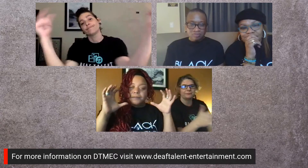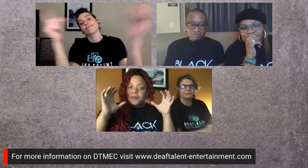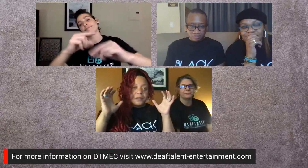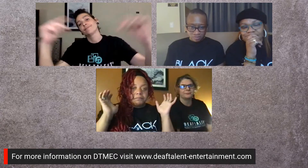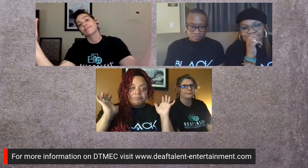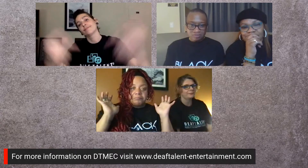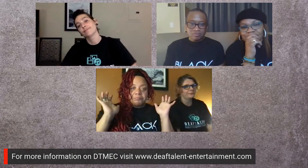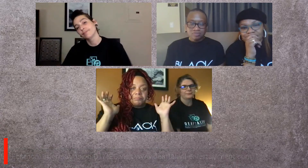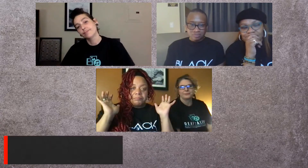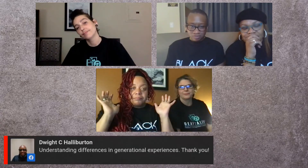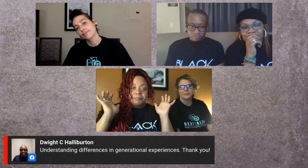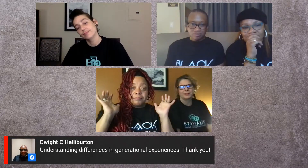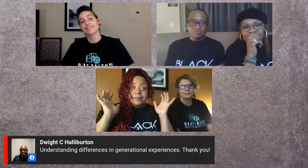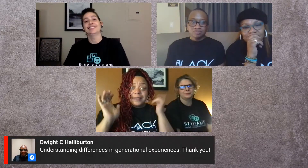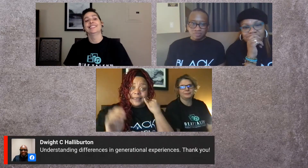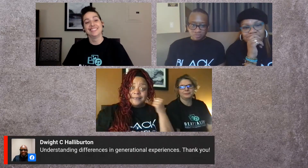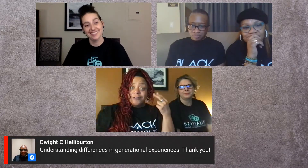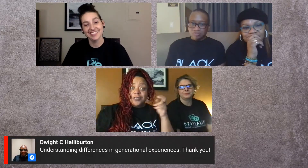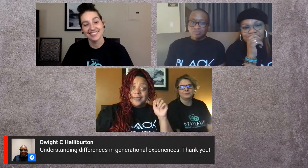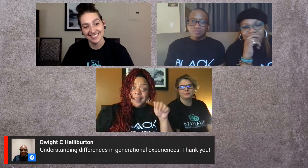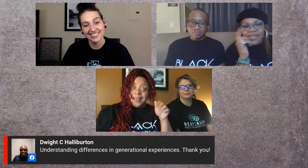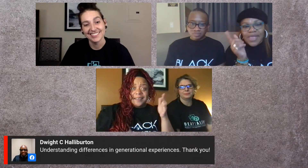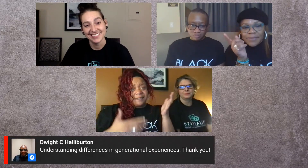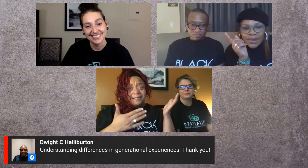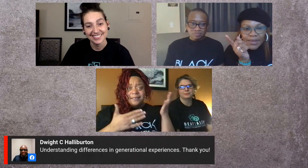that you should never give up on your dreams.